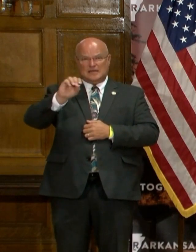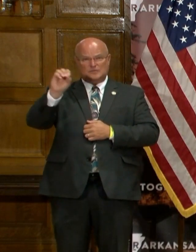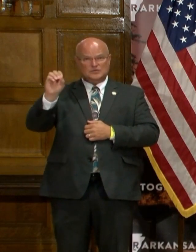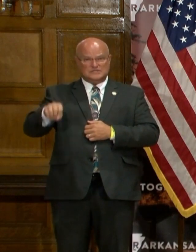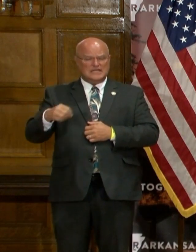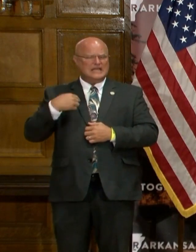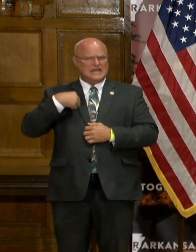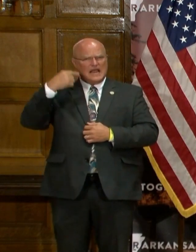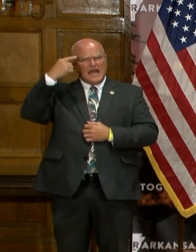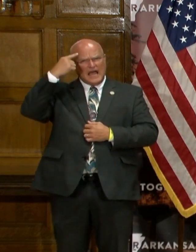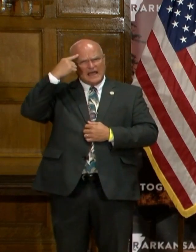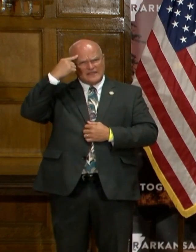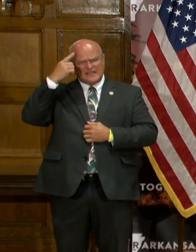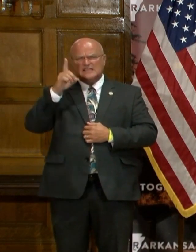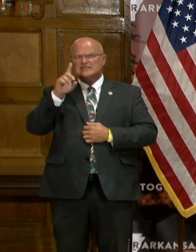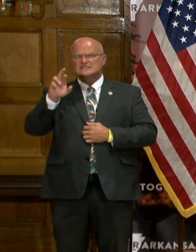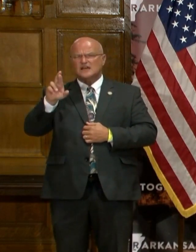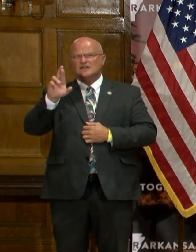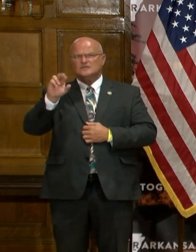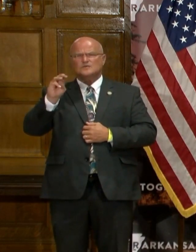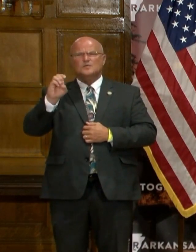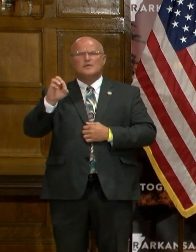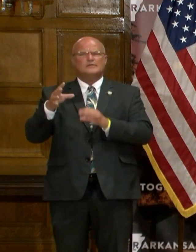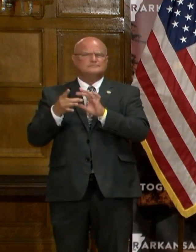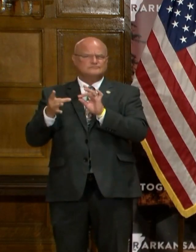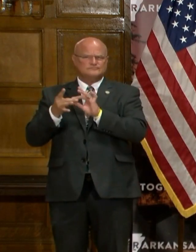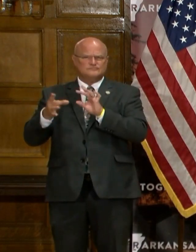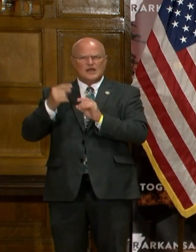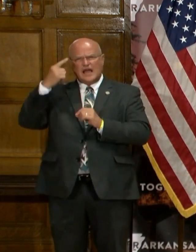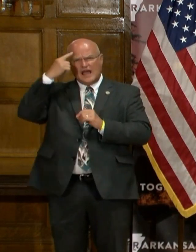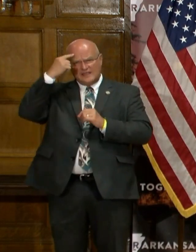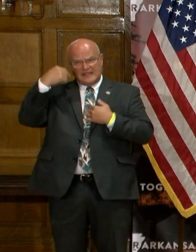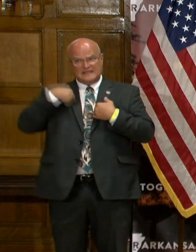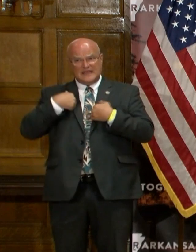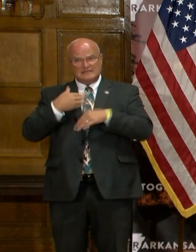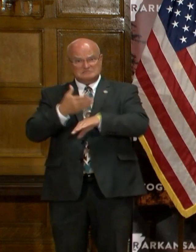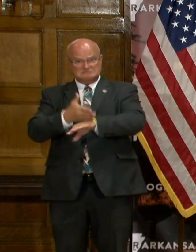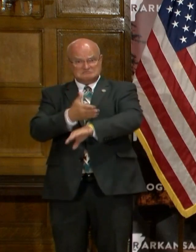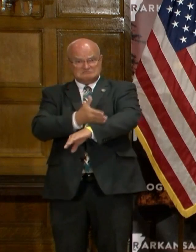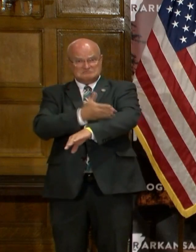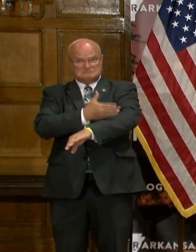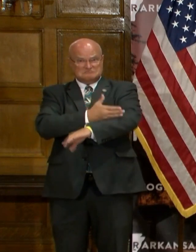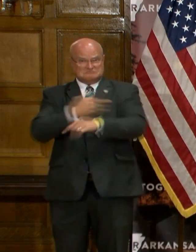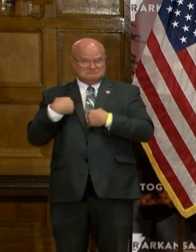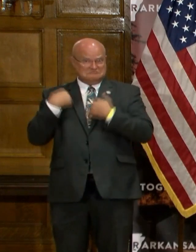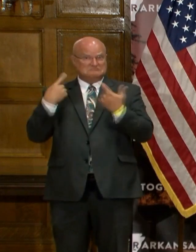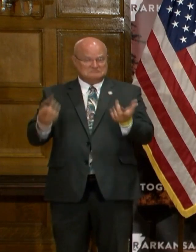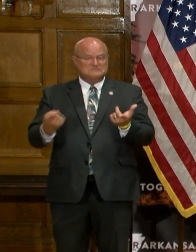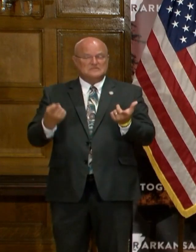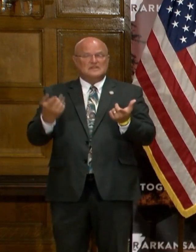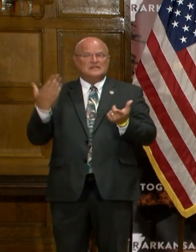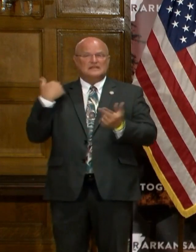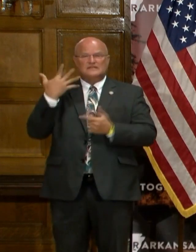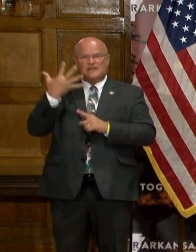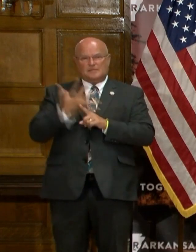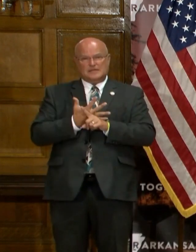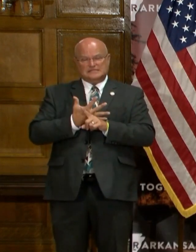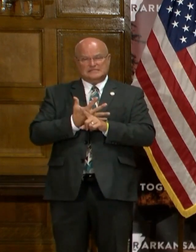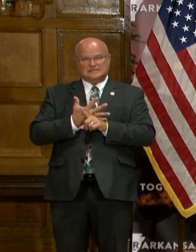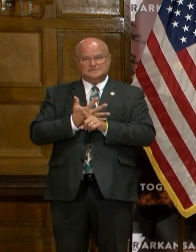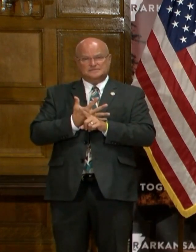78.9%, and I think, although Dr. Romero can comment on this, I believe it has improved over the course of the last 5